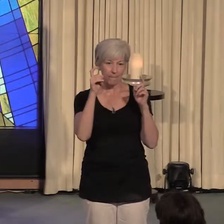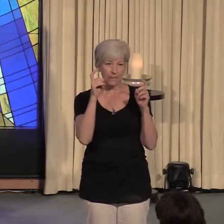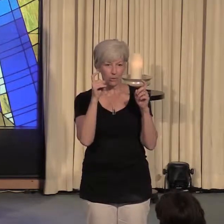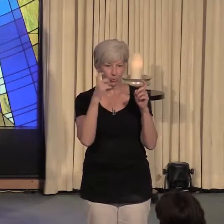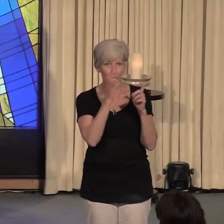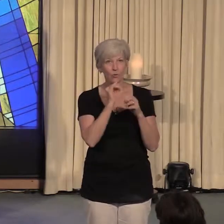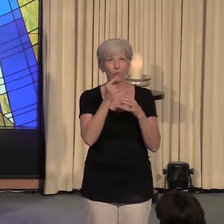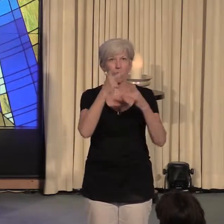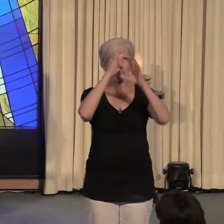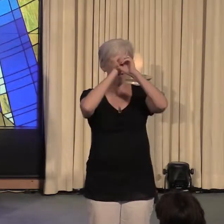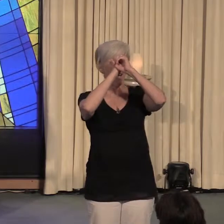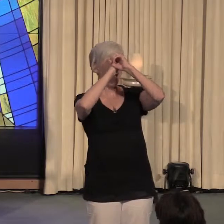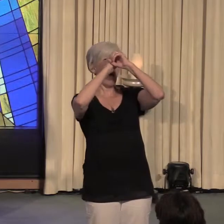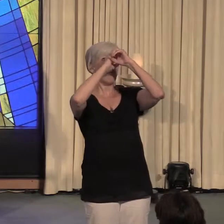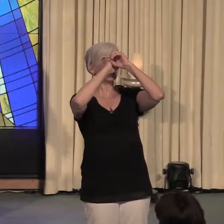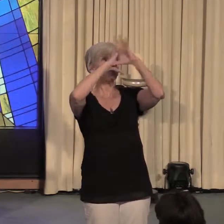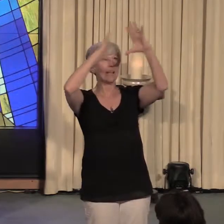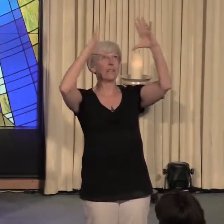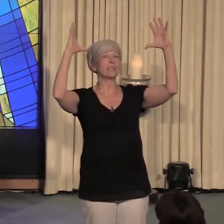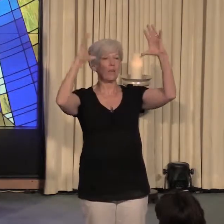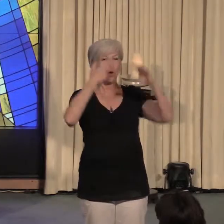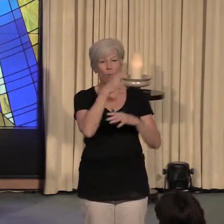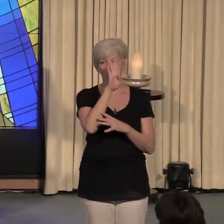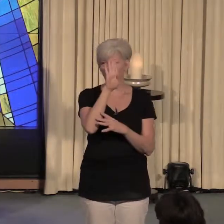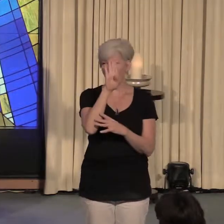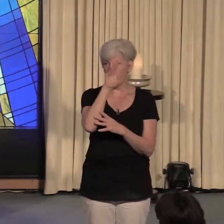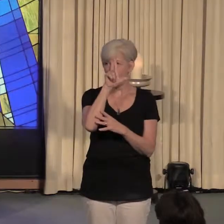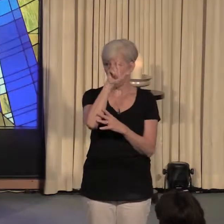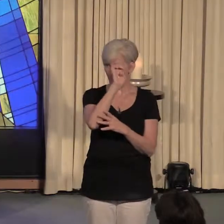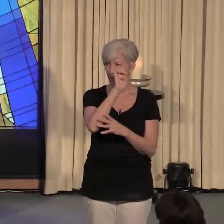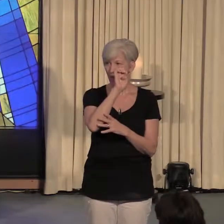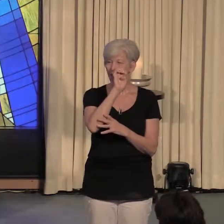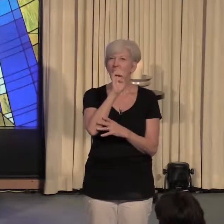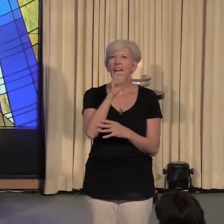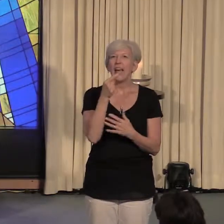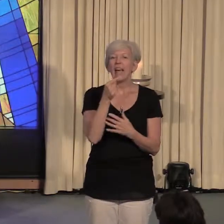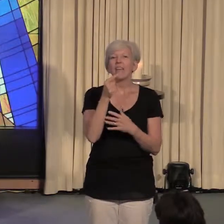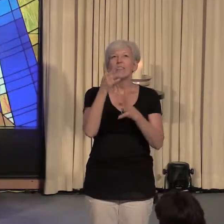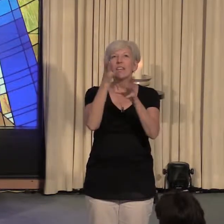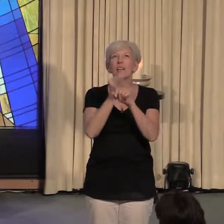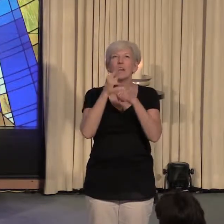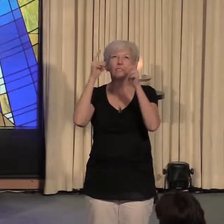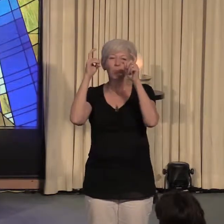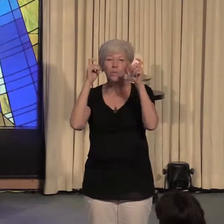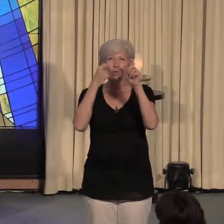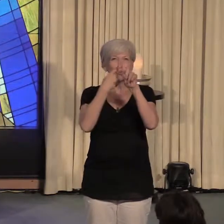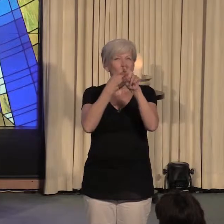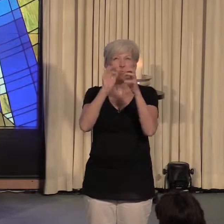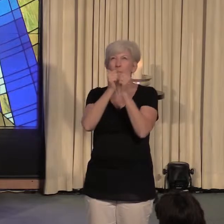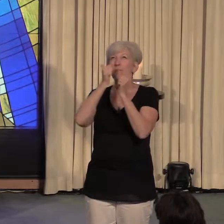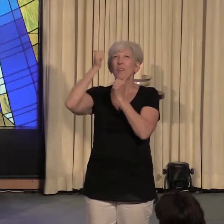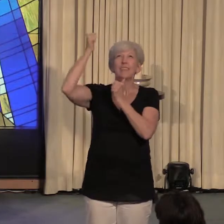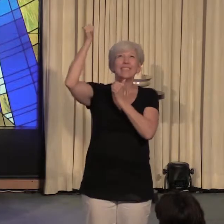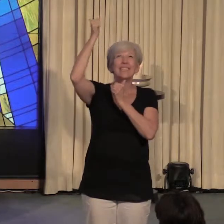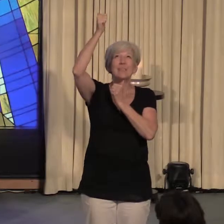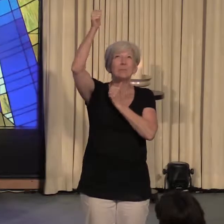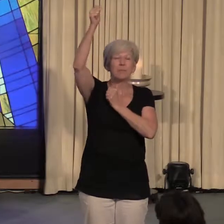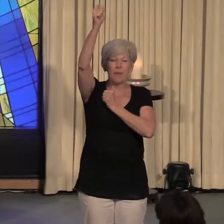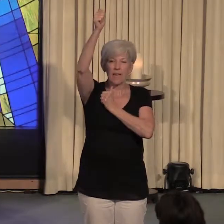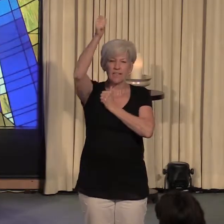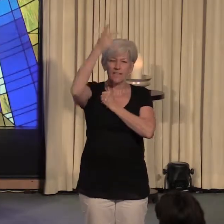telescope. And they had gotten some stuff from deep space, and there were a couple of these